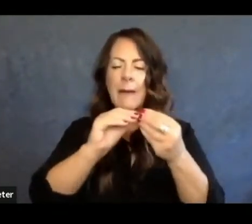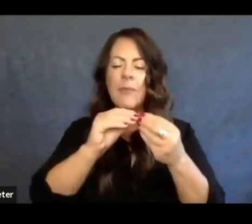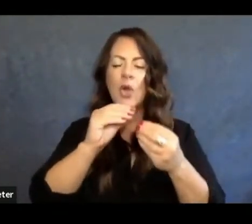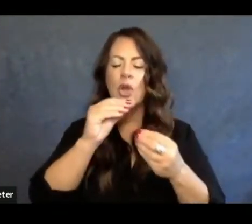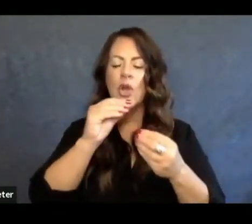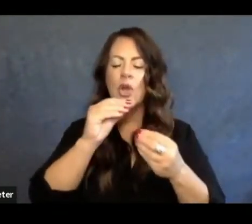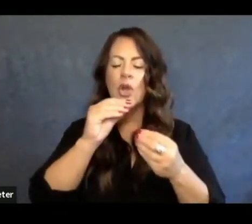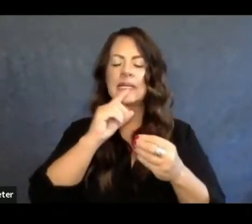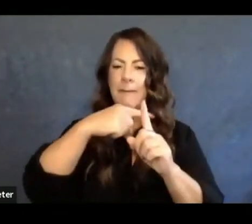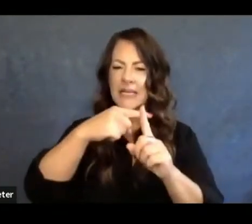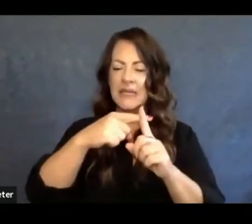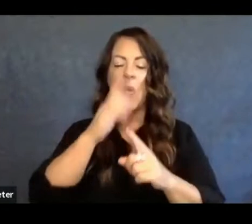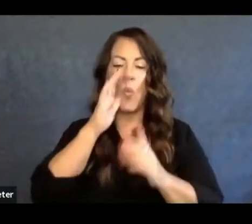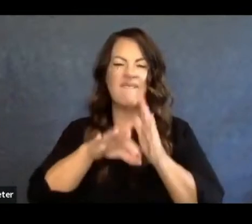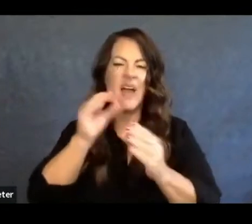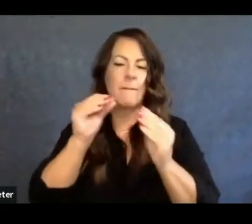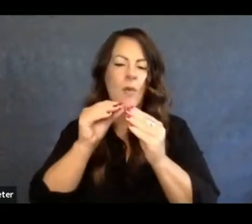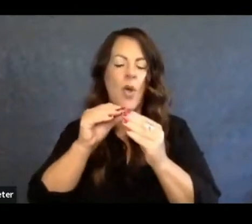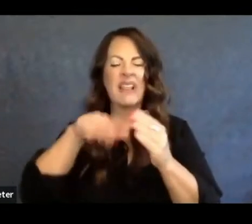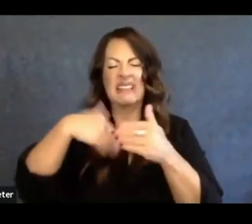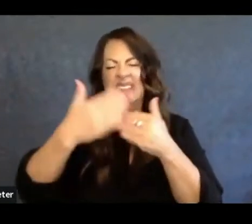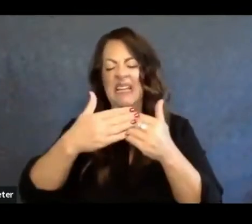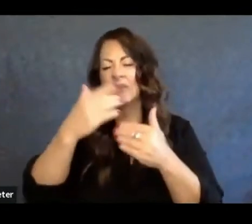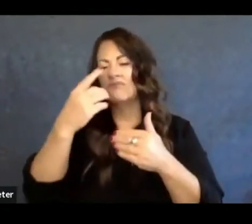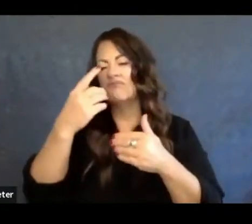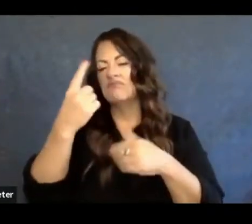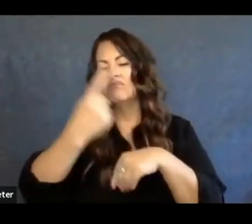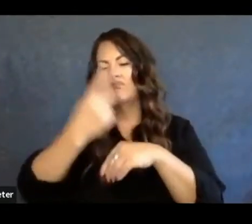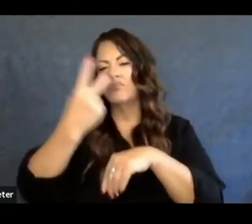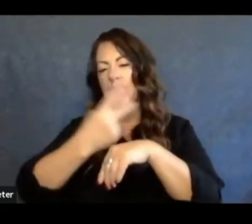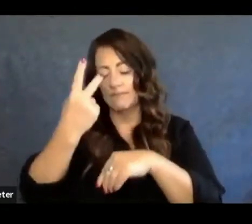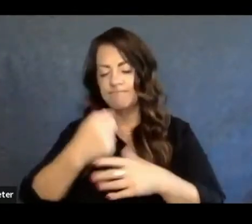hours. And as soon as we do, we're going to let the public know.